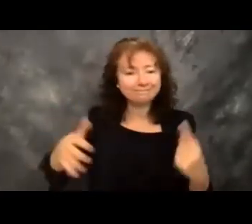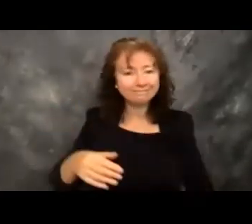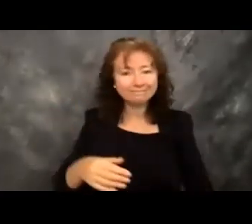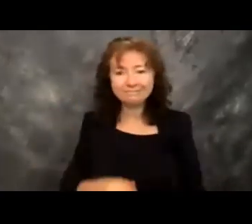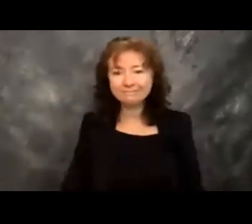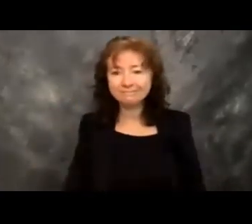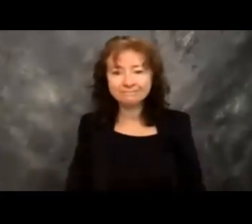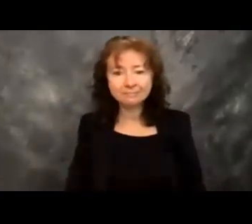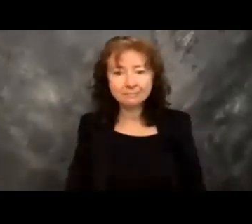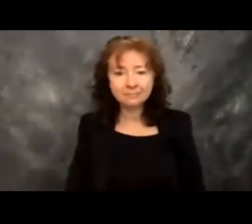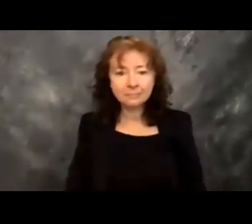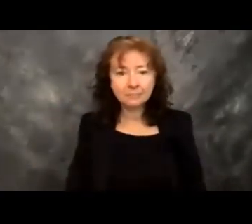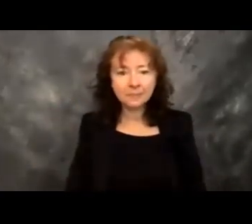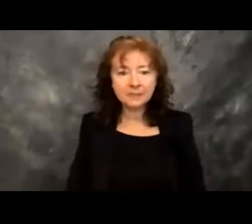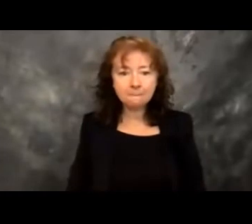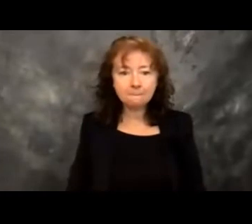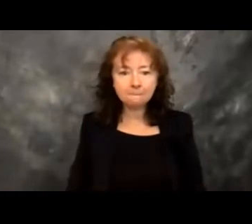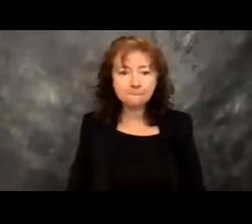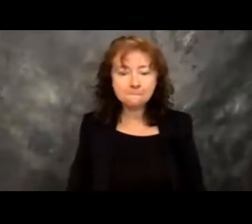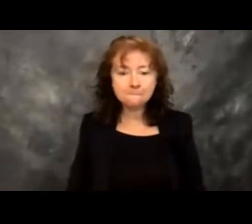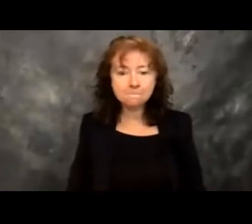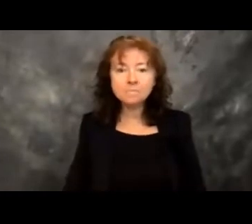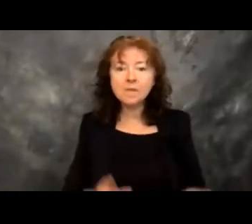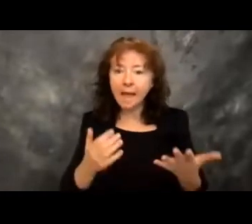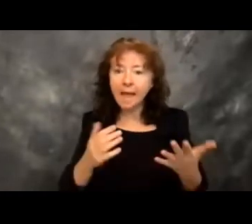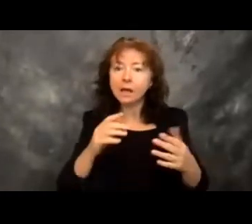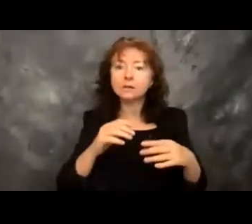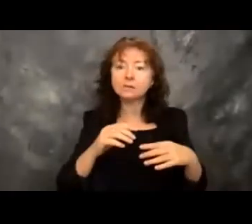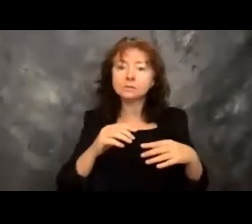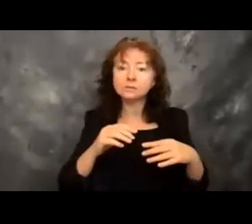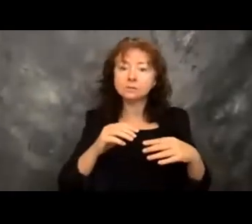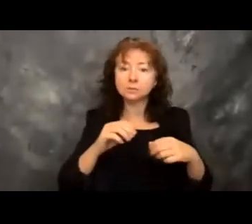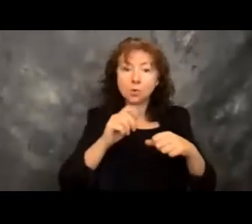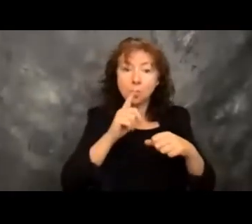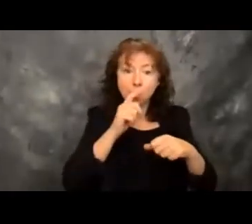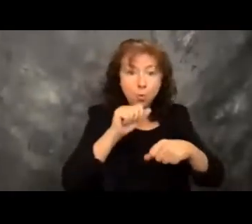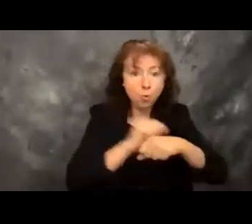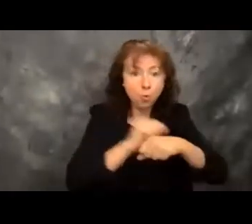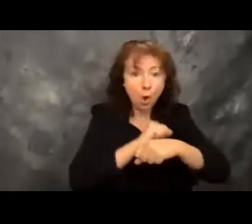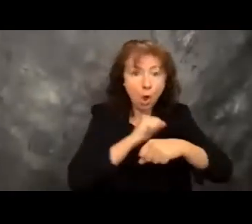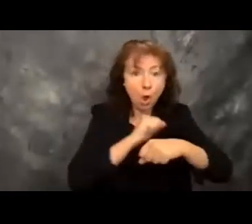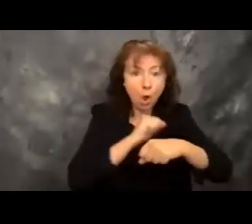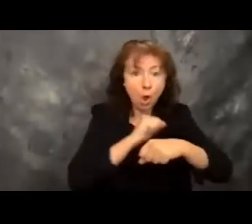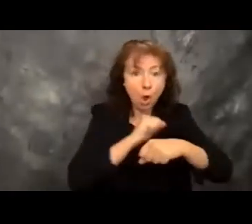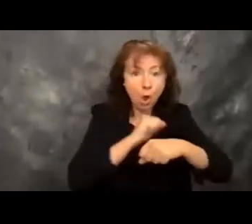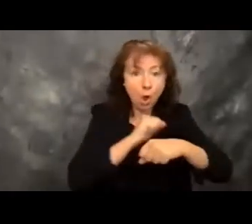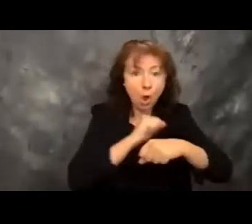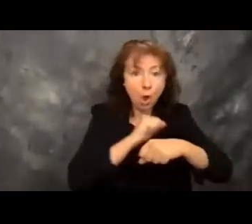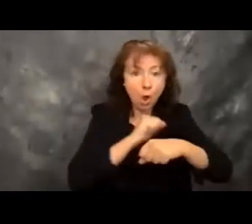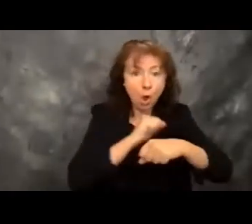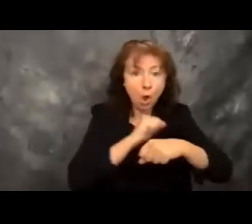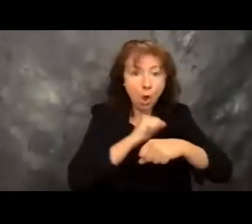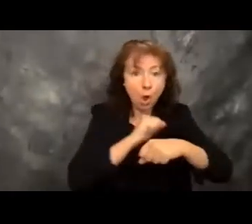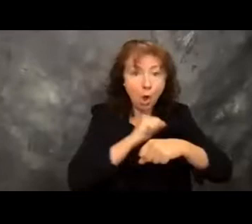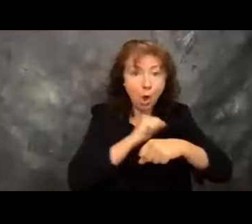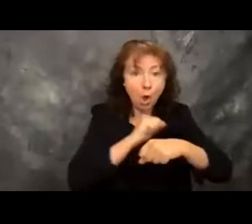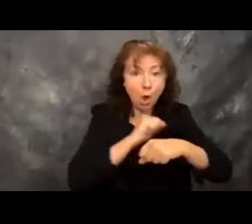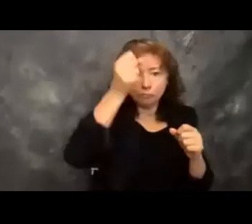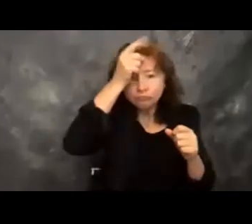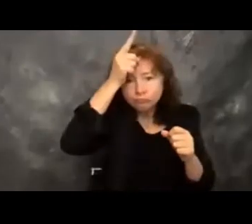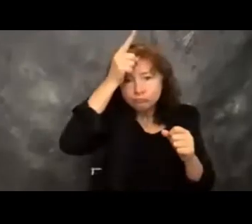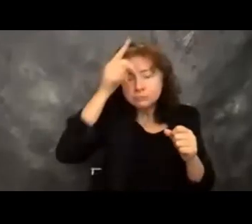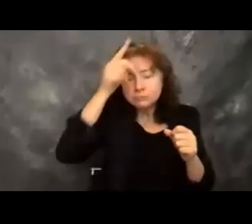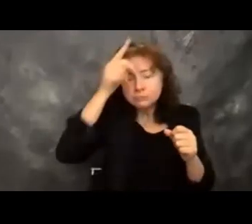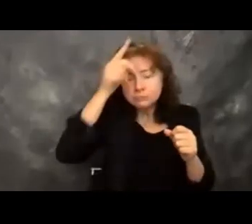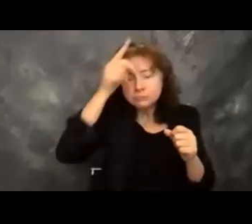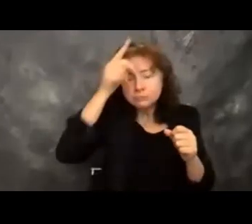the awareness of persons with disabilities is quite low, and especially during this pandemic when